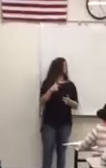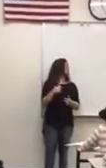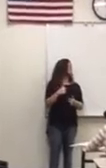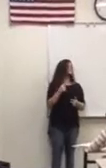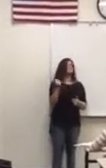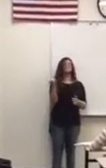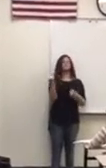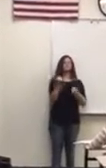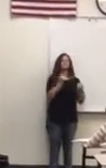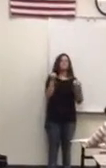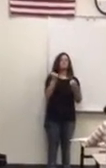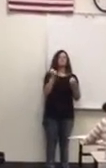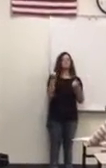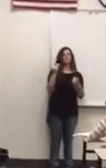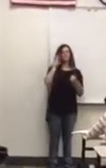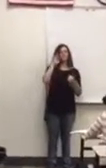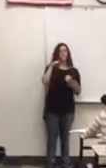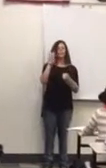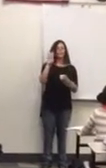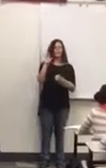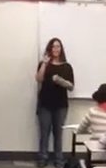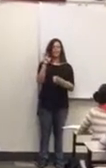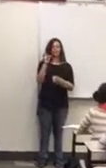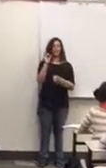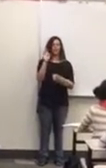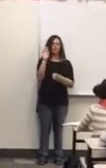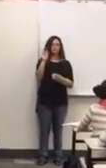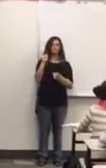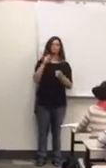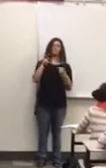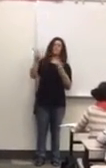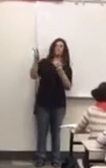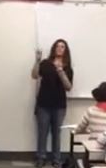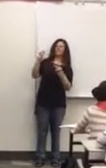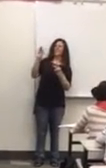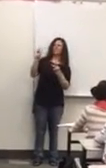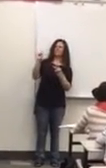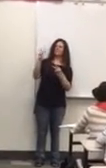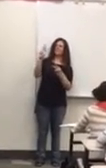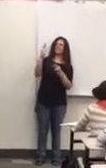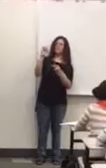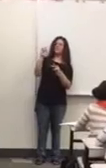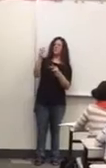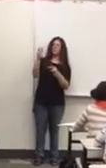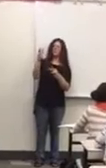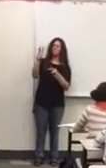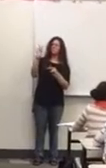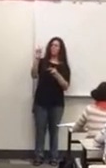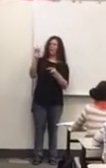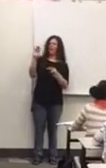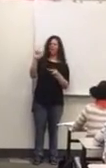Roman, and like driving past the Wolf Creek apartments on Beach Boulevard like, Papyrus? Who uses